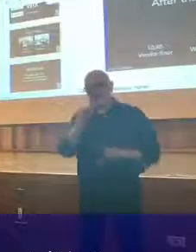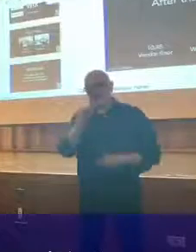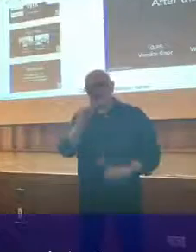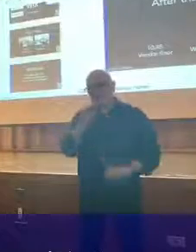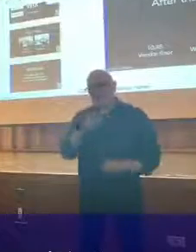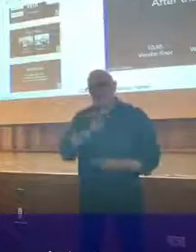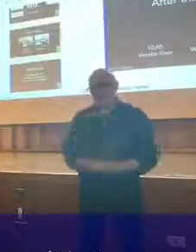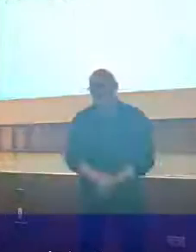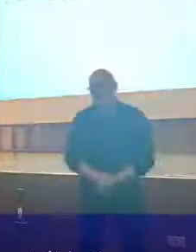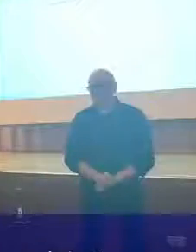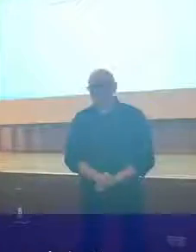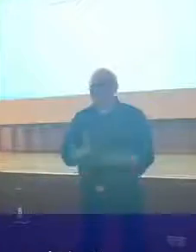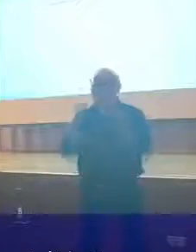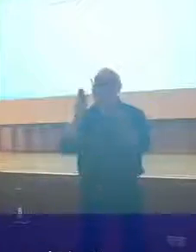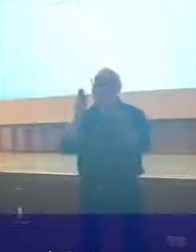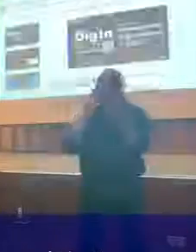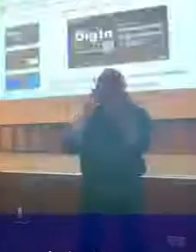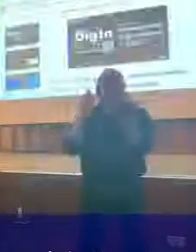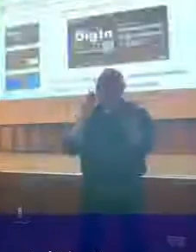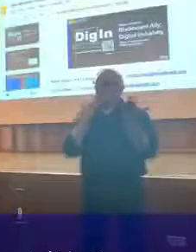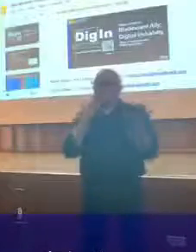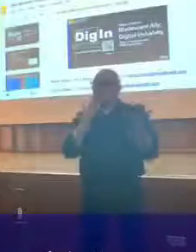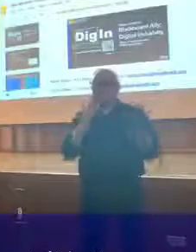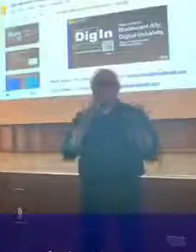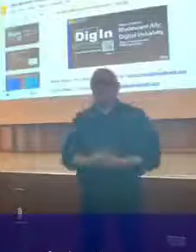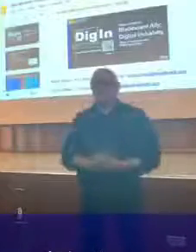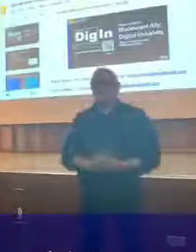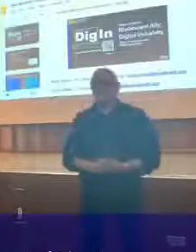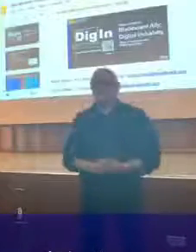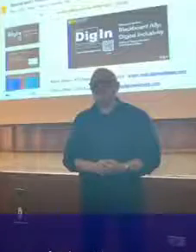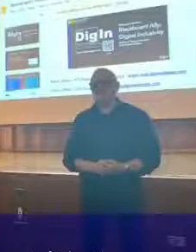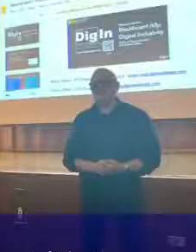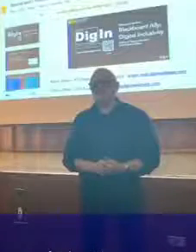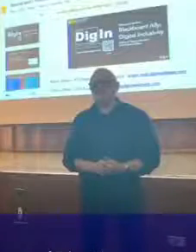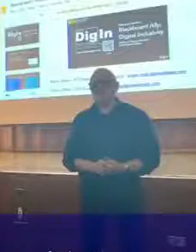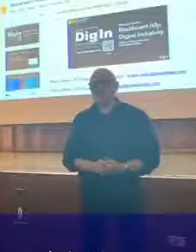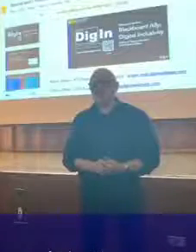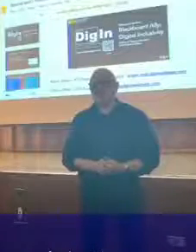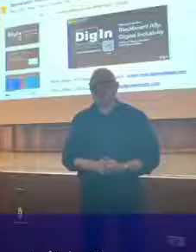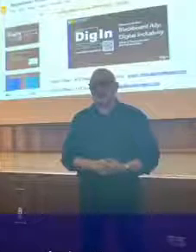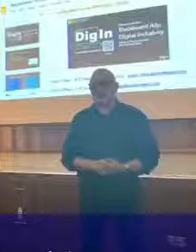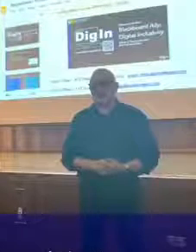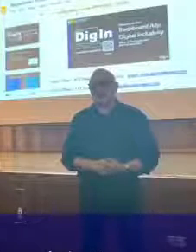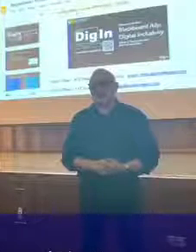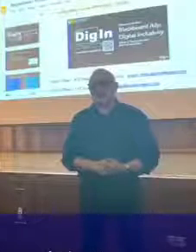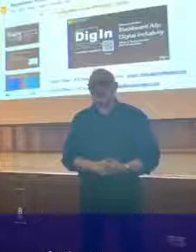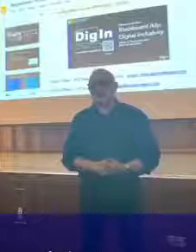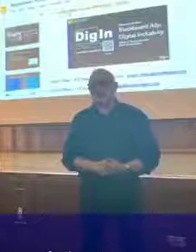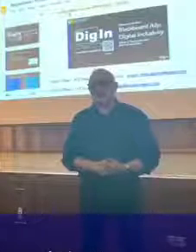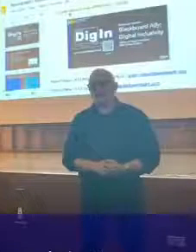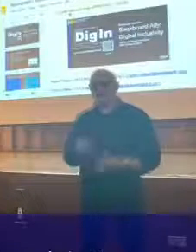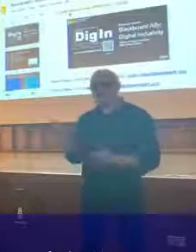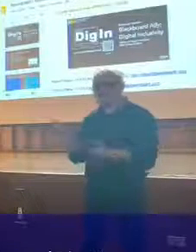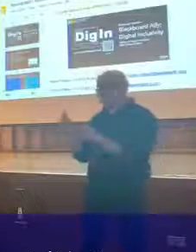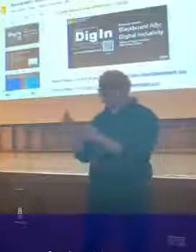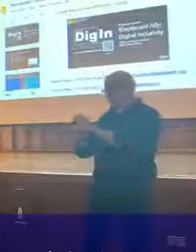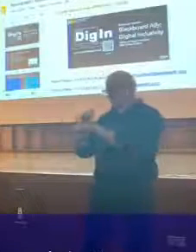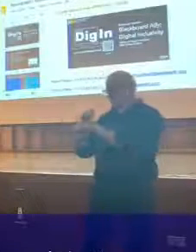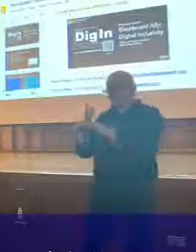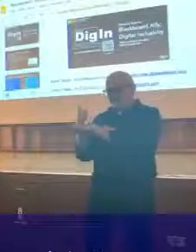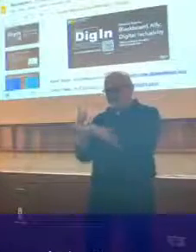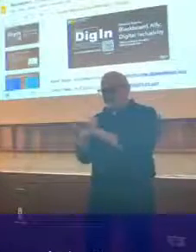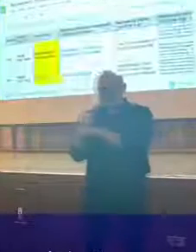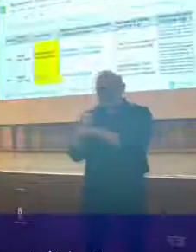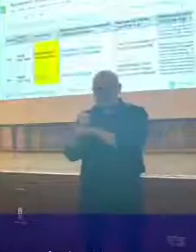So while Clay is getting us reconnected, if you can just click here so you can